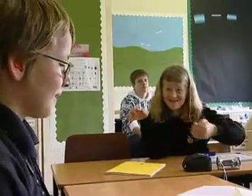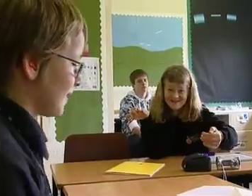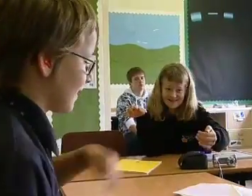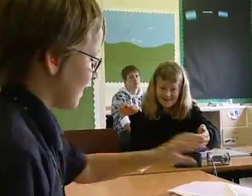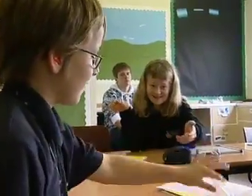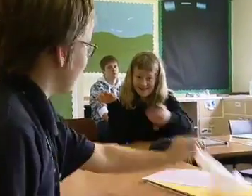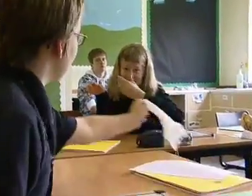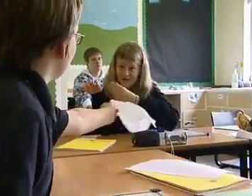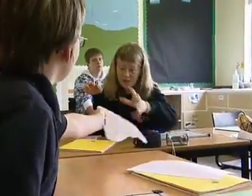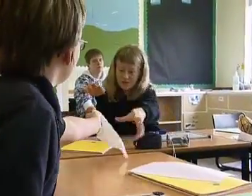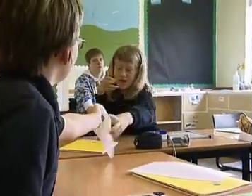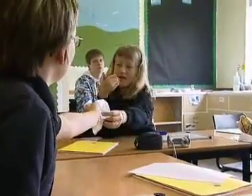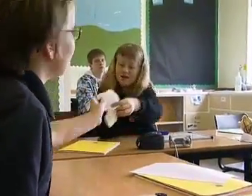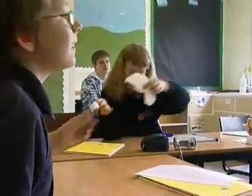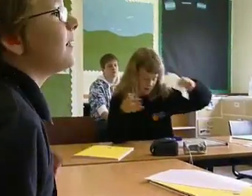Okay. Right number one.